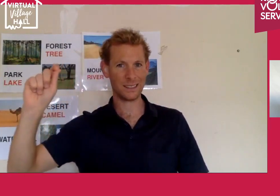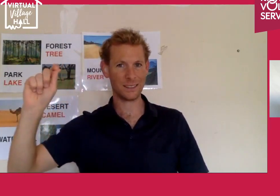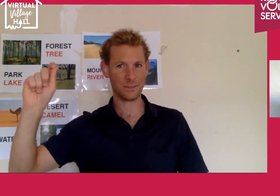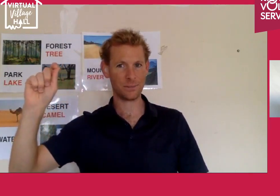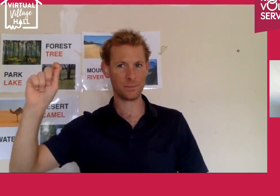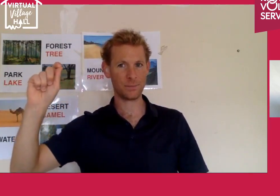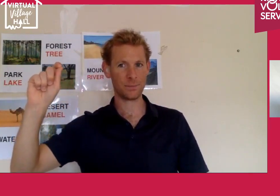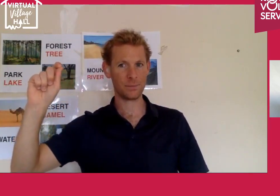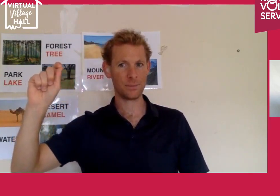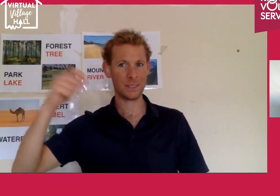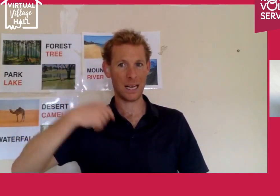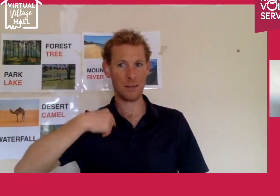So